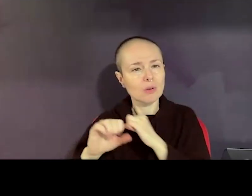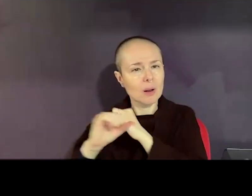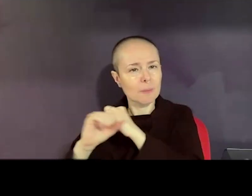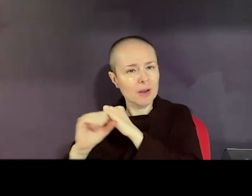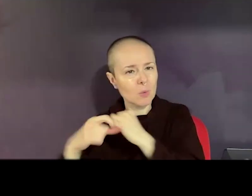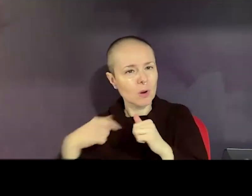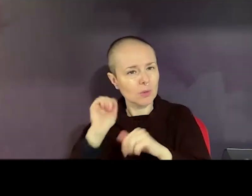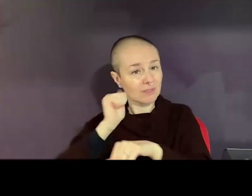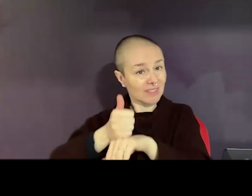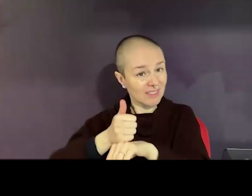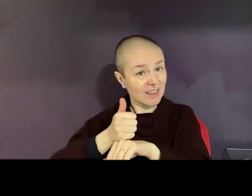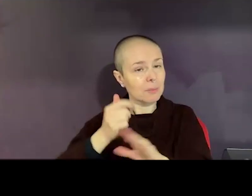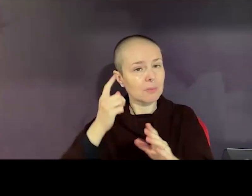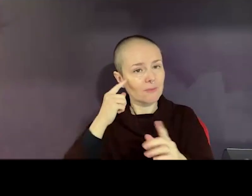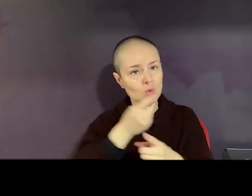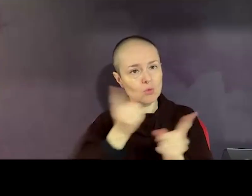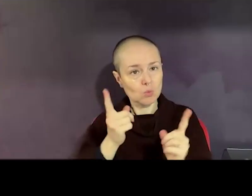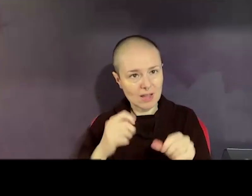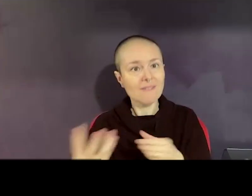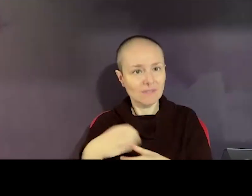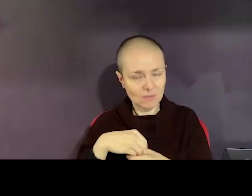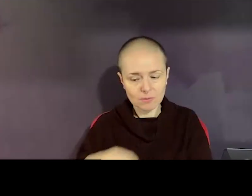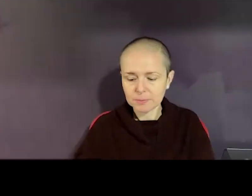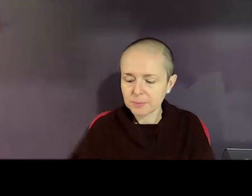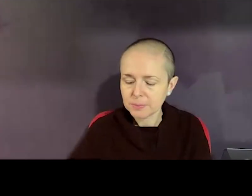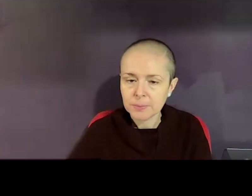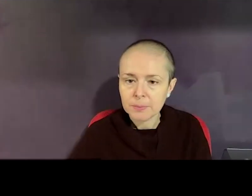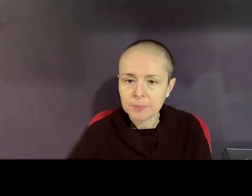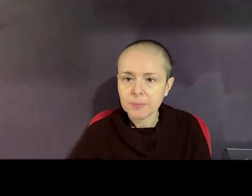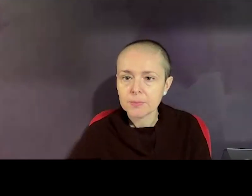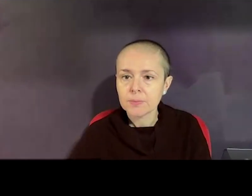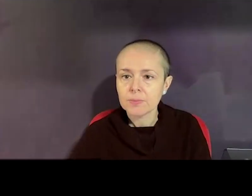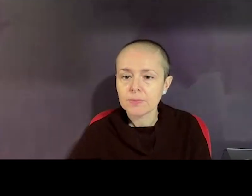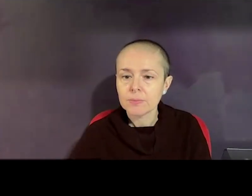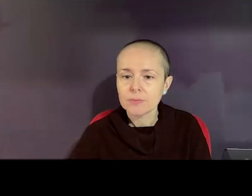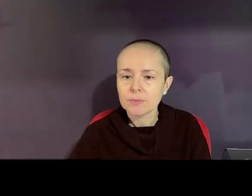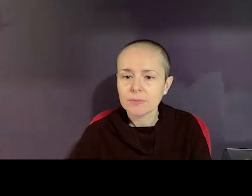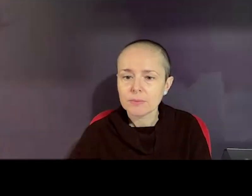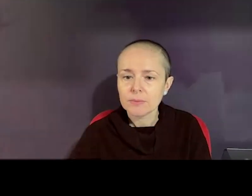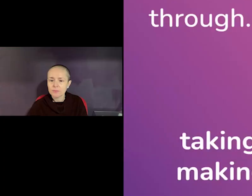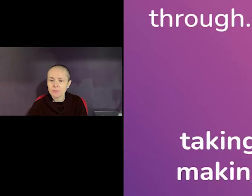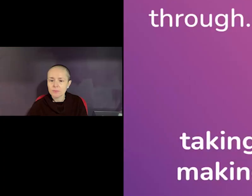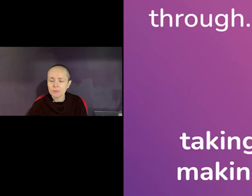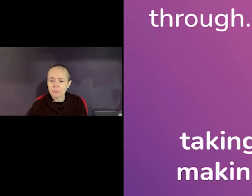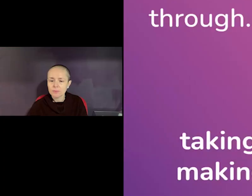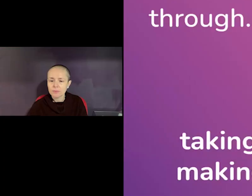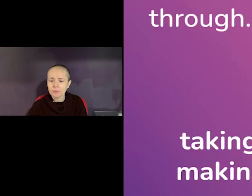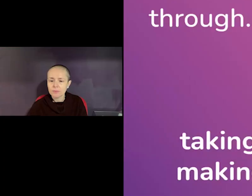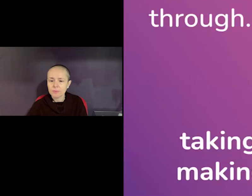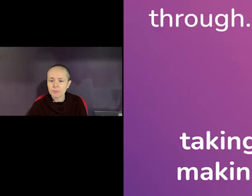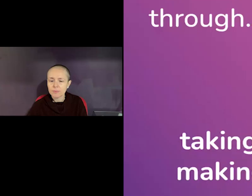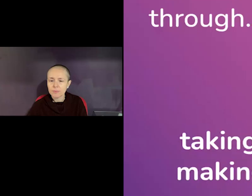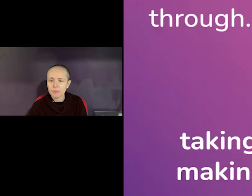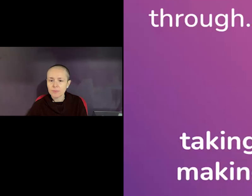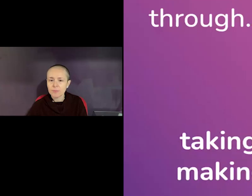we've prepared for the campaign for you all to get involved in, so that way you'll have actions that you can take with you before we leave.